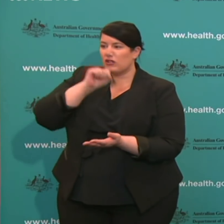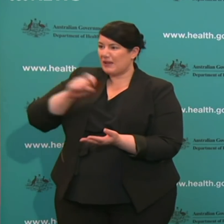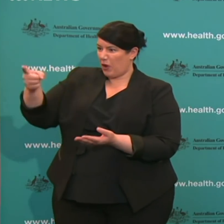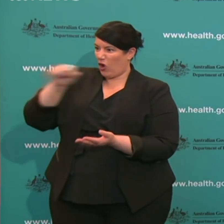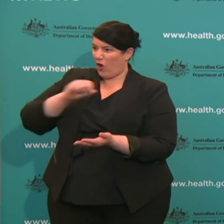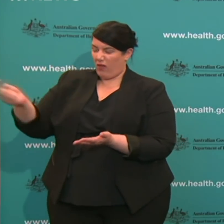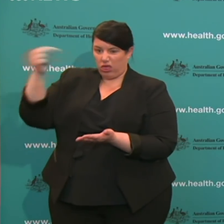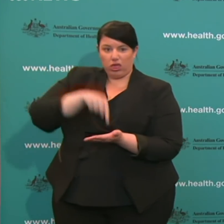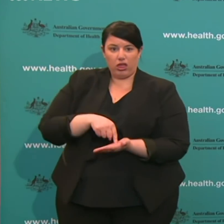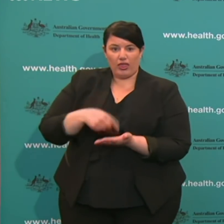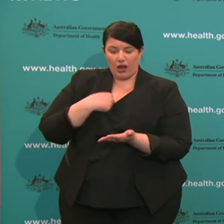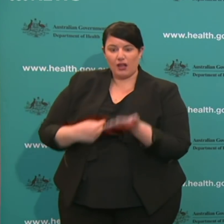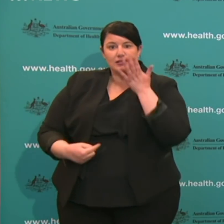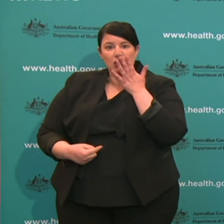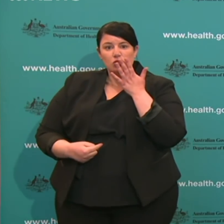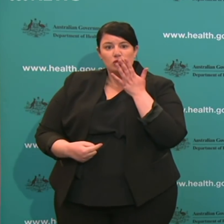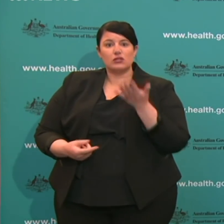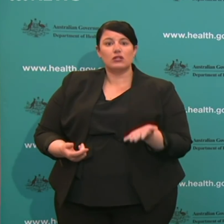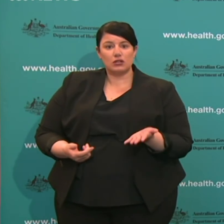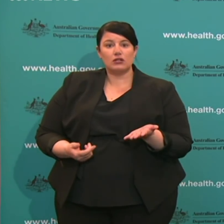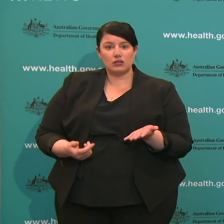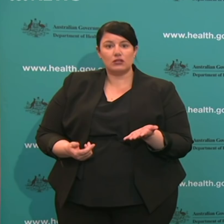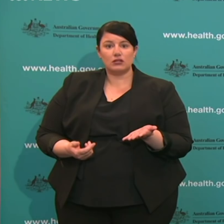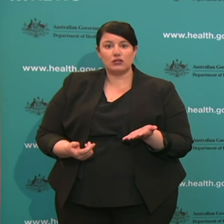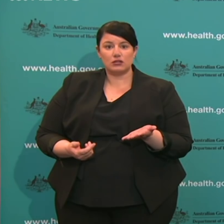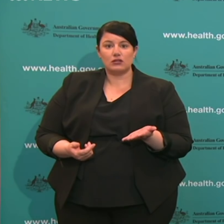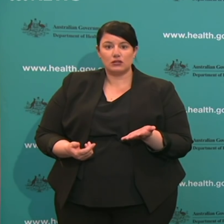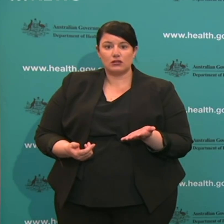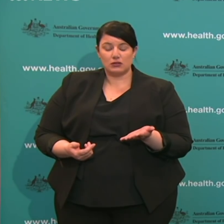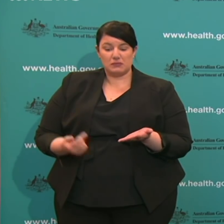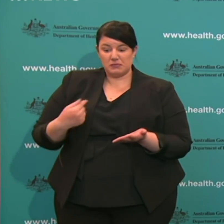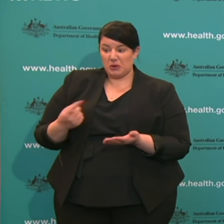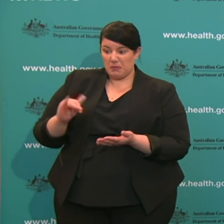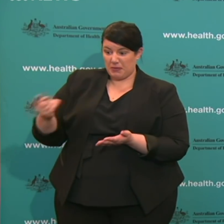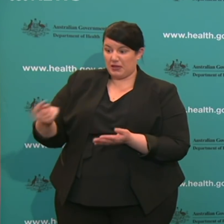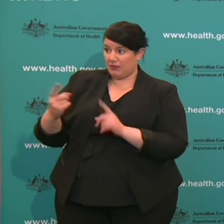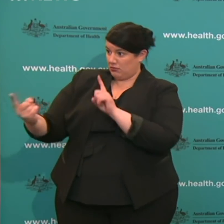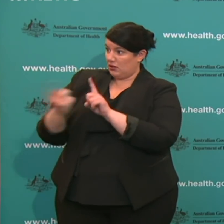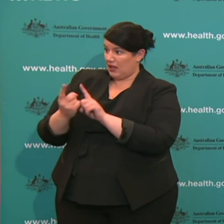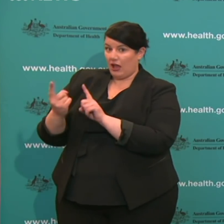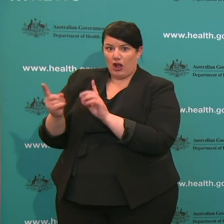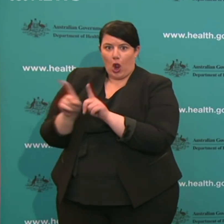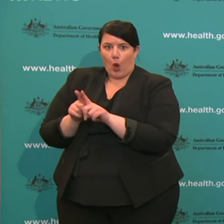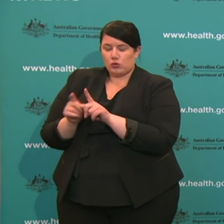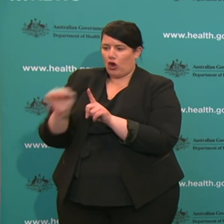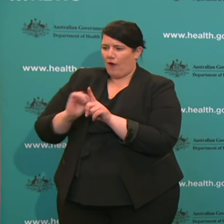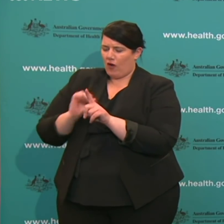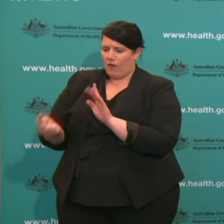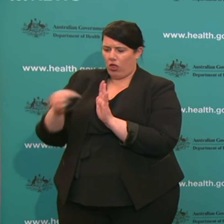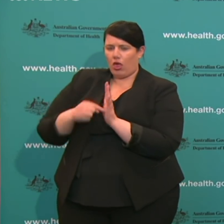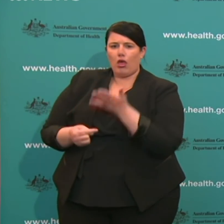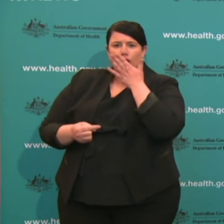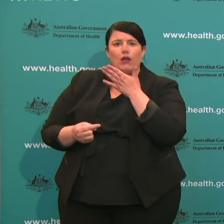then you put your hands to your face, so that's direct contact with an affected individual who's very close,